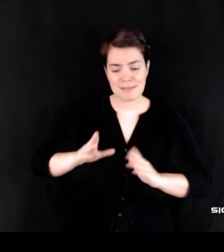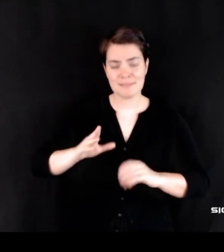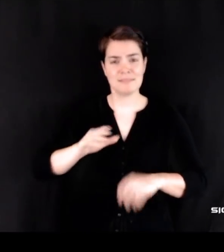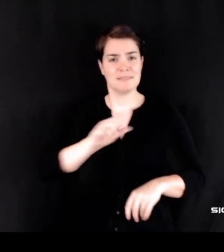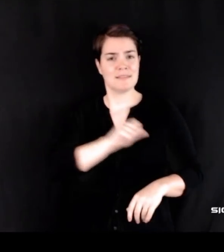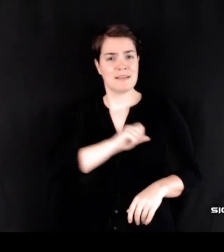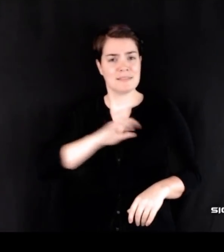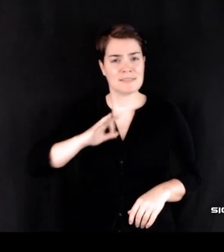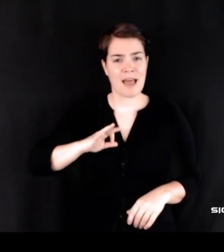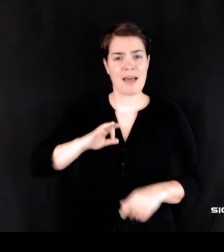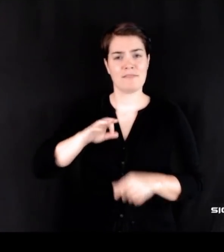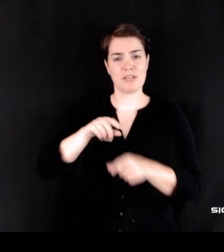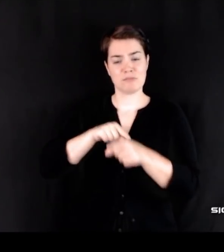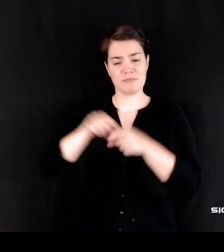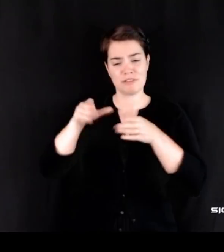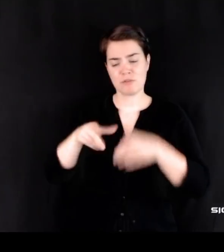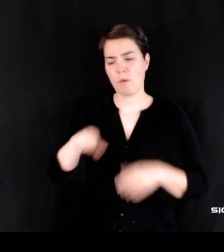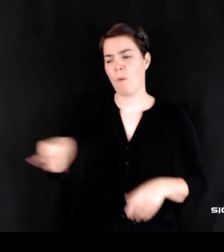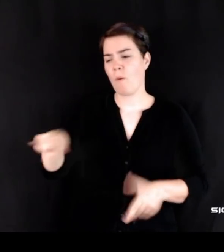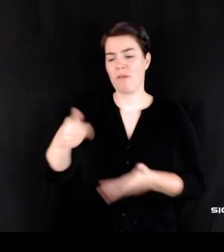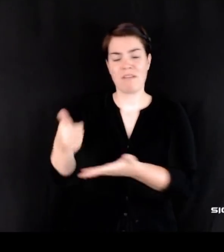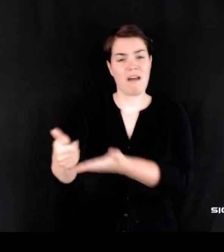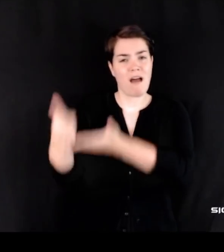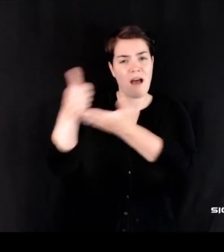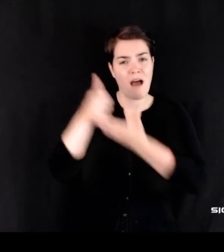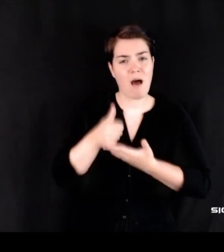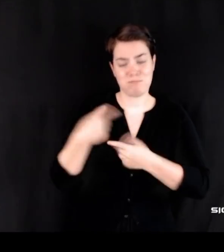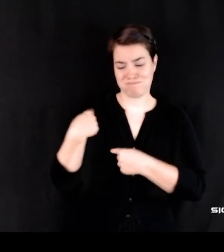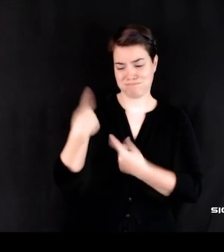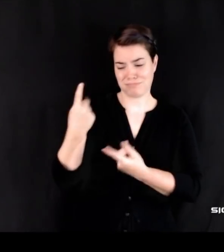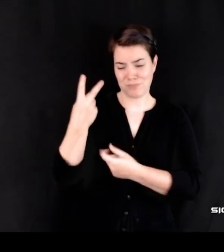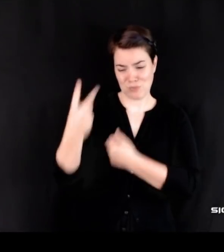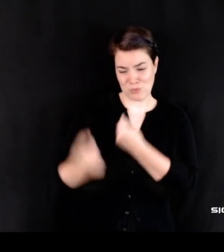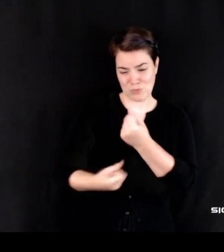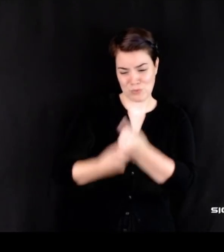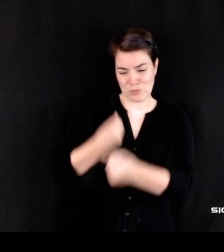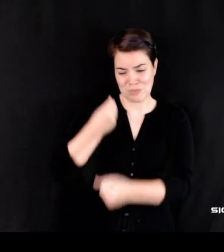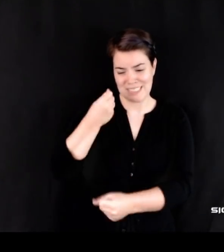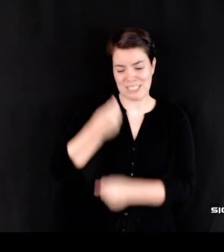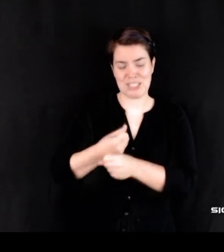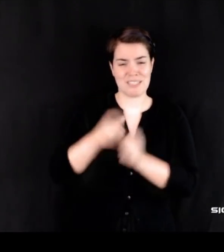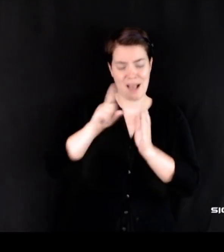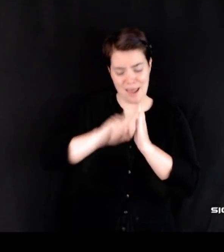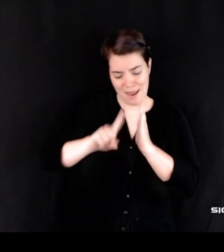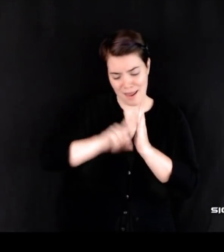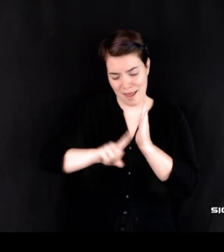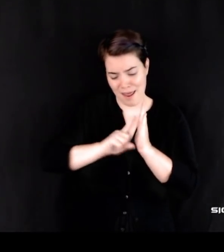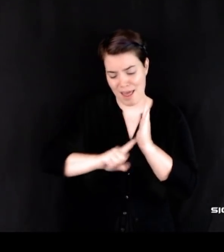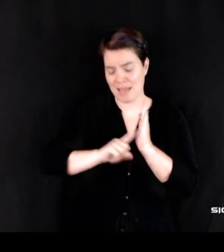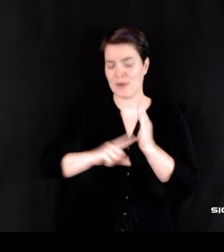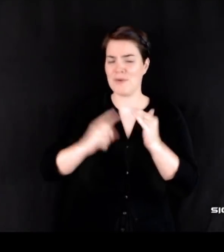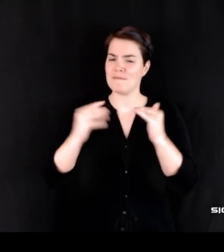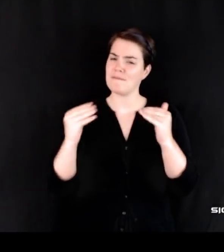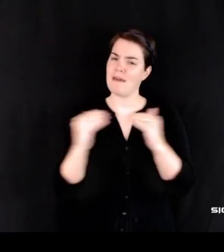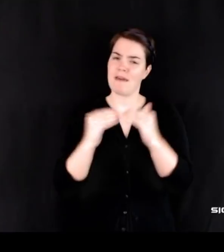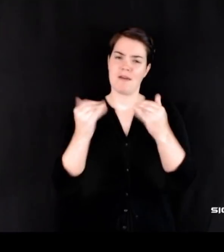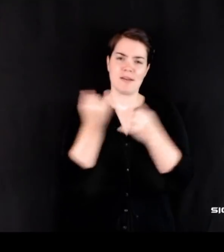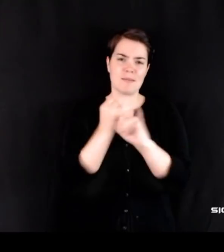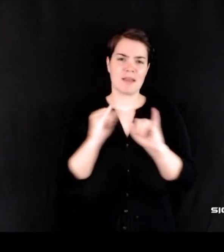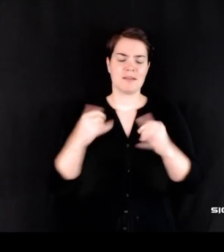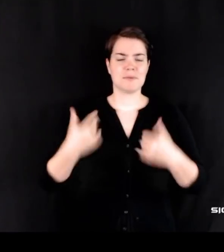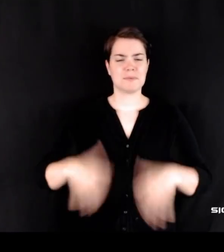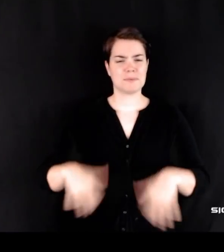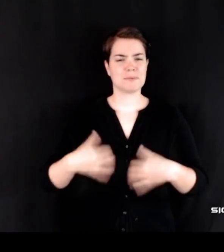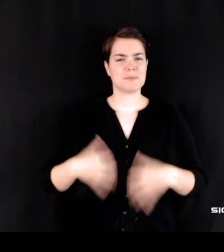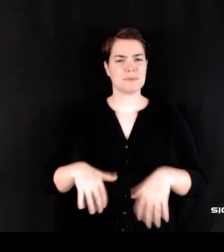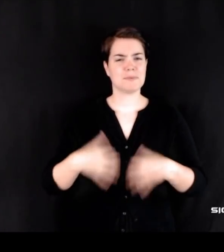who helped us conduct this investigation in a fair and independent manner. These individuals, who